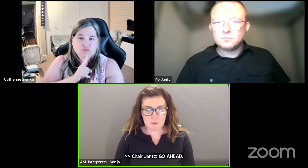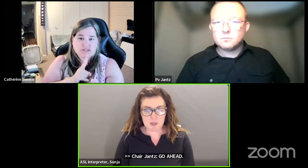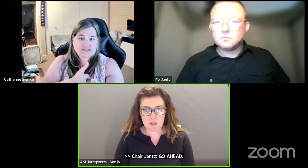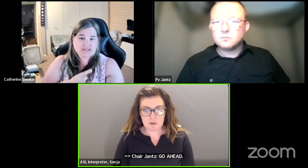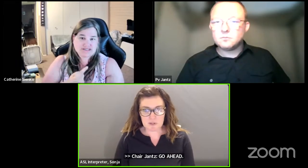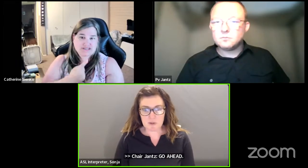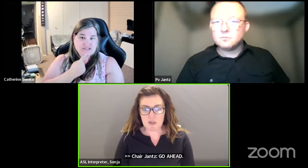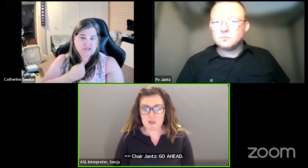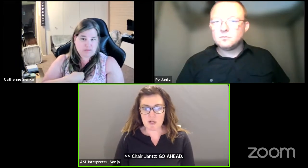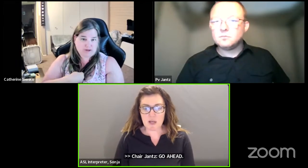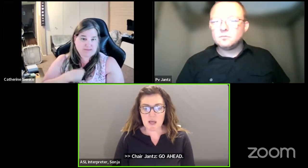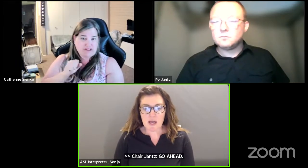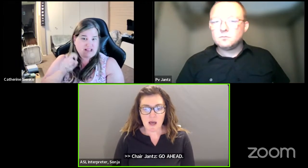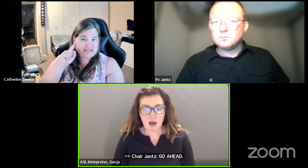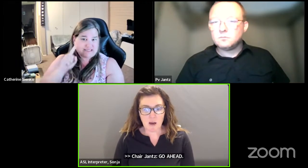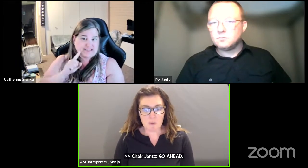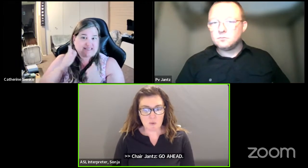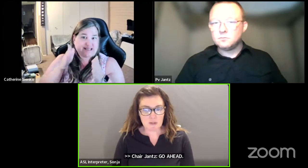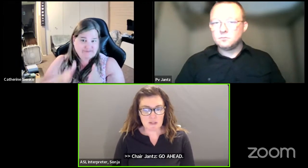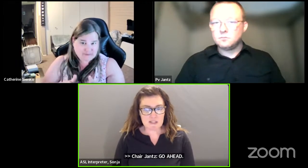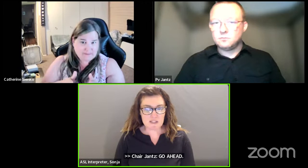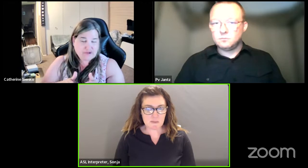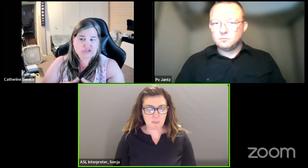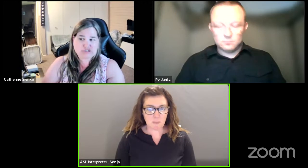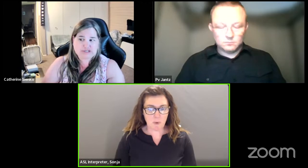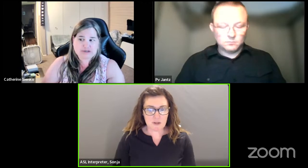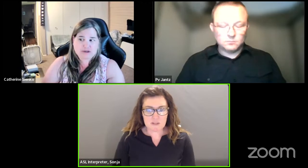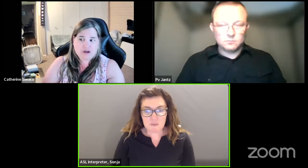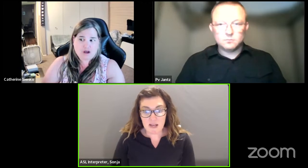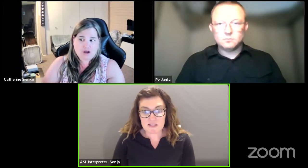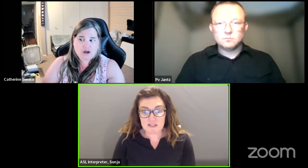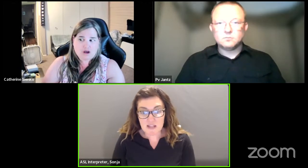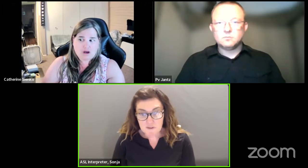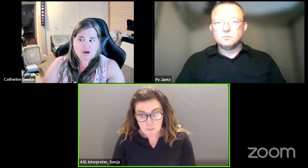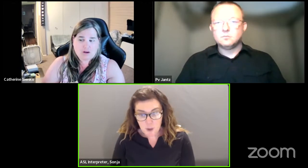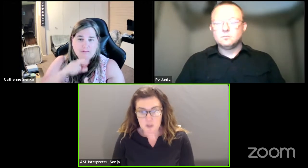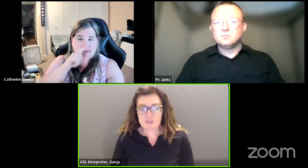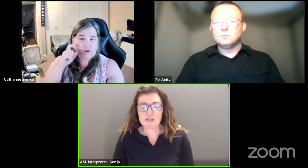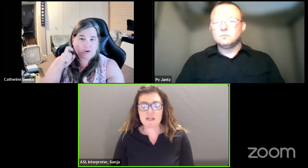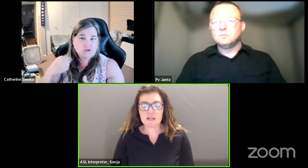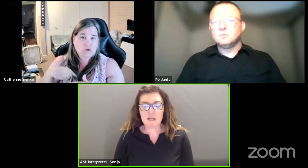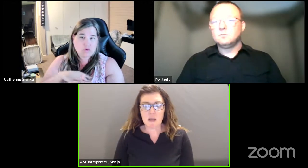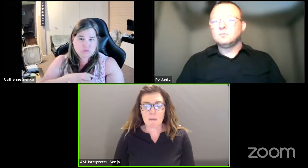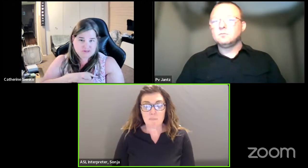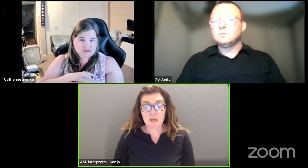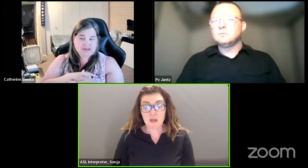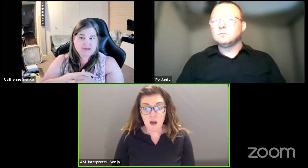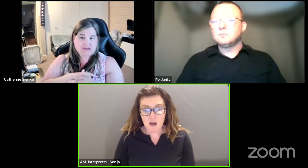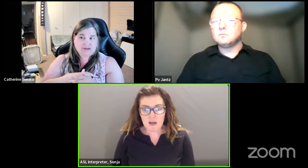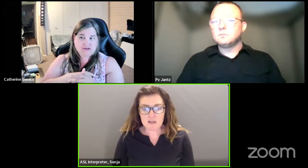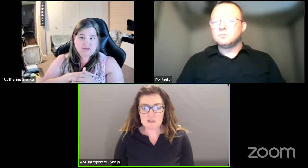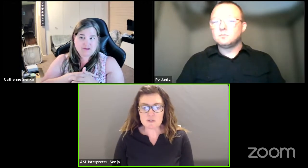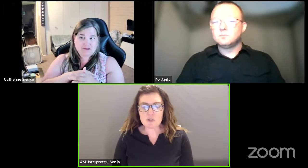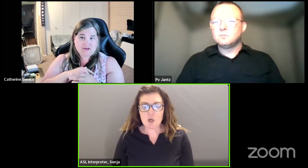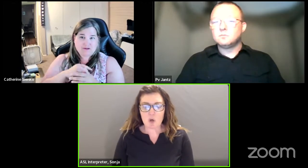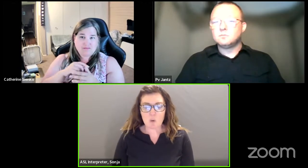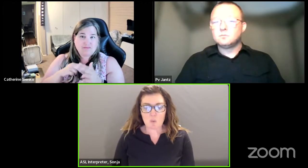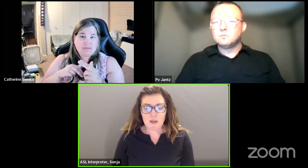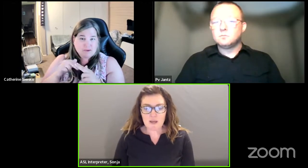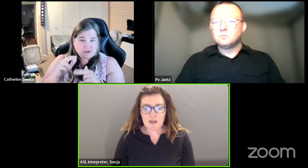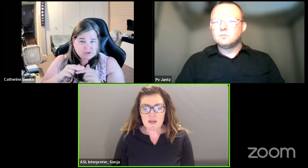surrounding this particular situation, it really disappoints me as a deaf person